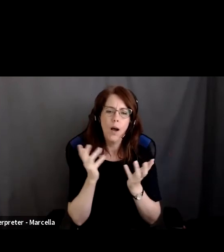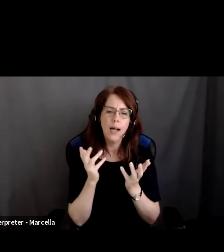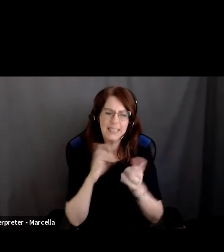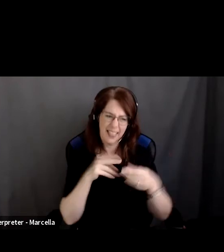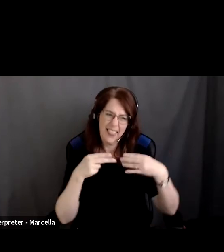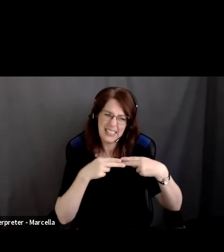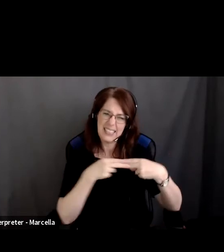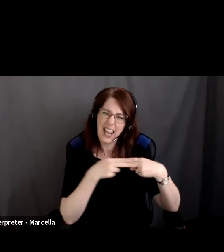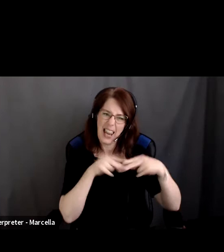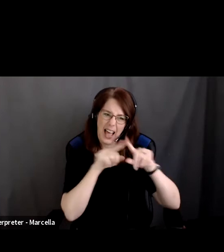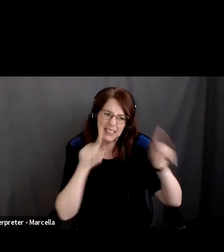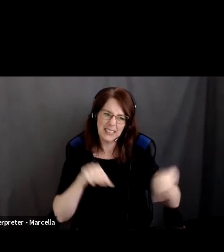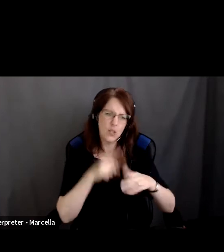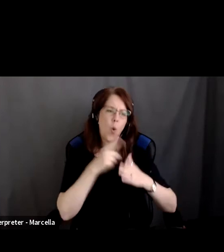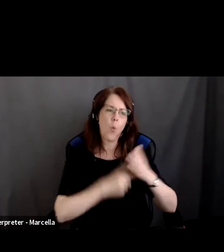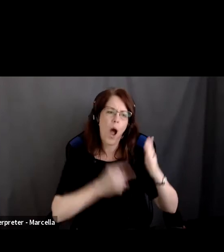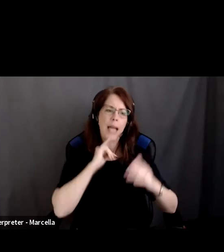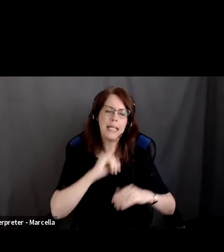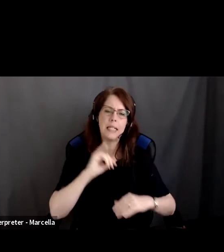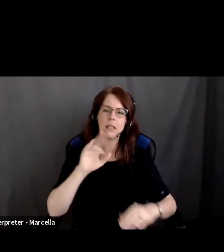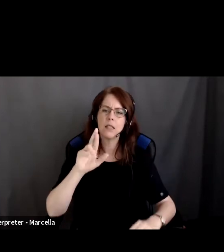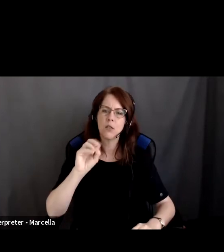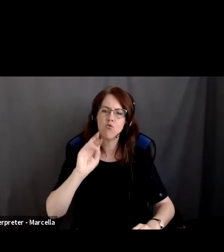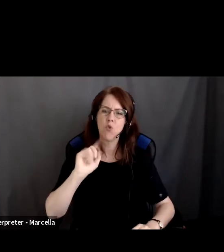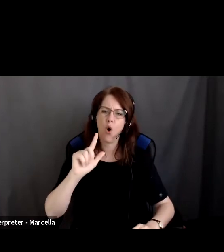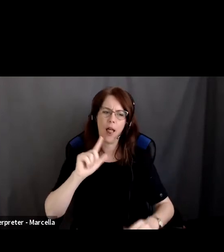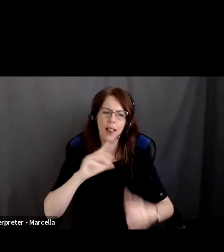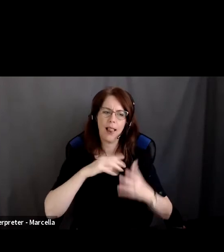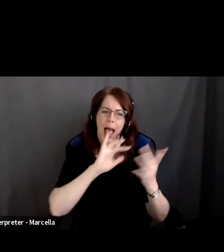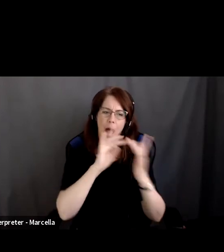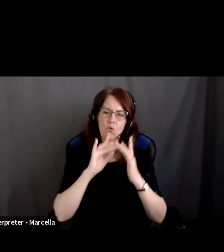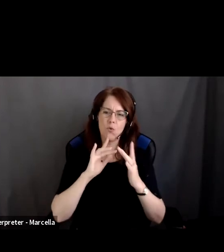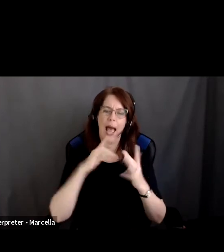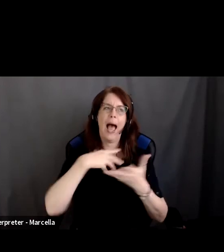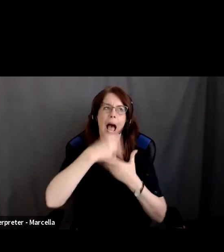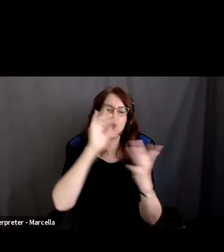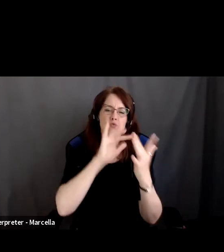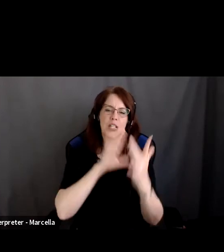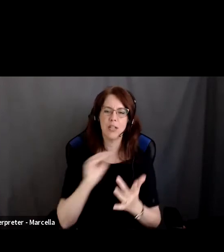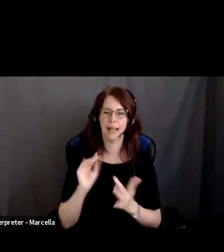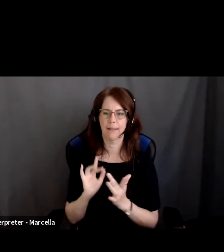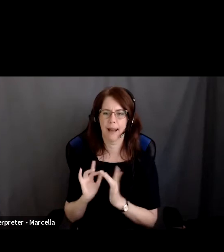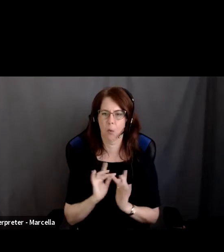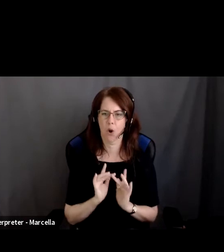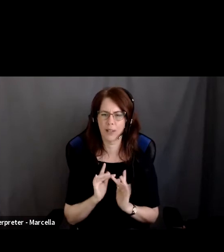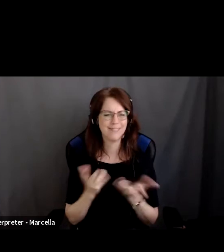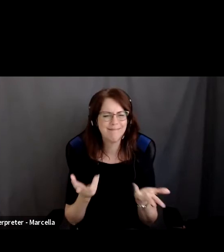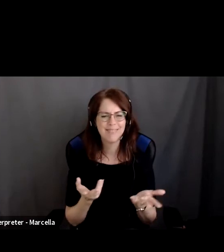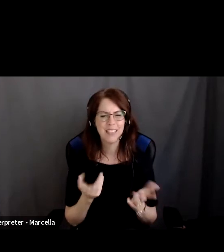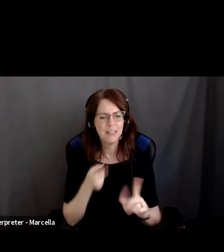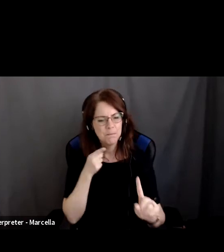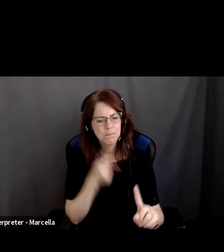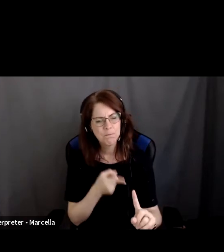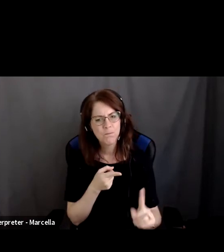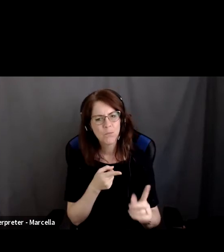slide here says, what is rural outreach and networking? And I think what we're really trying to get at is, what does rural